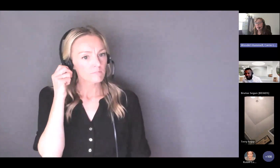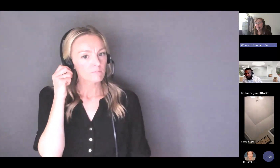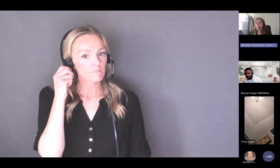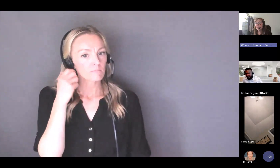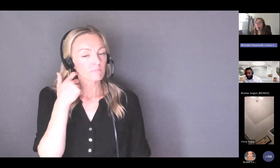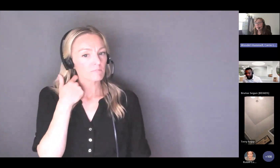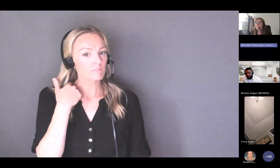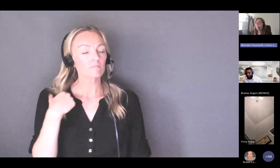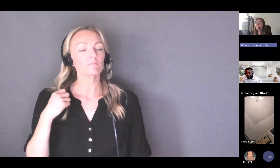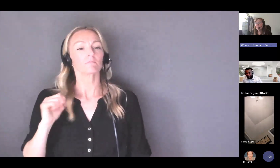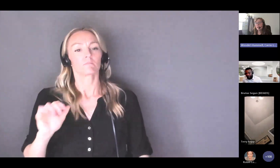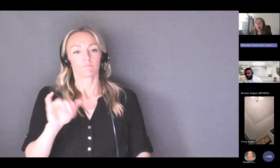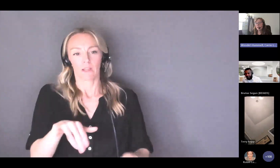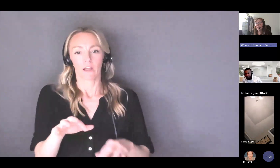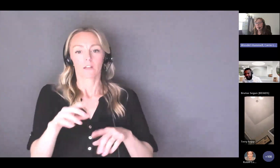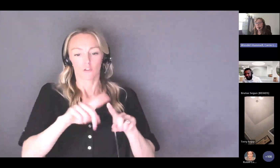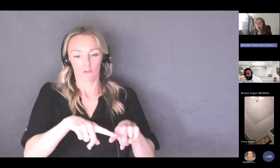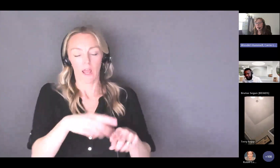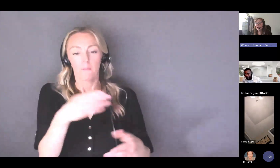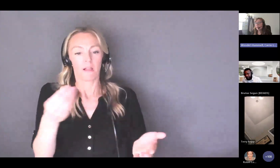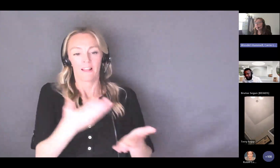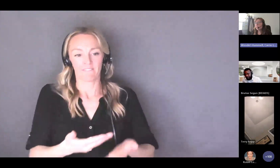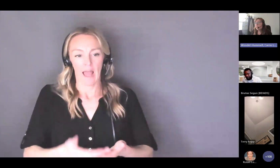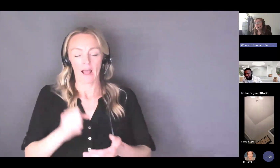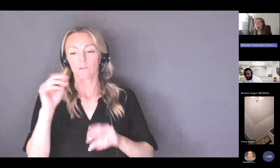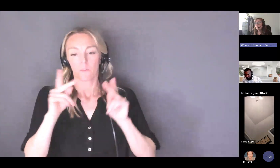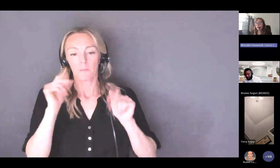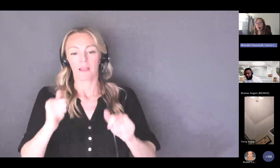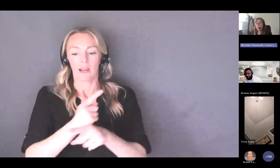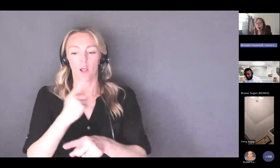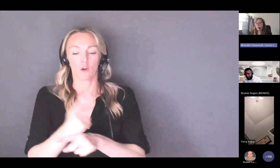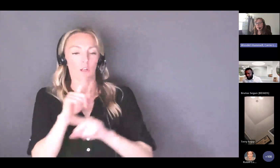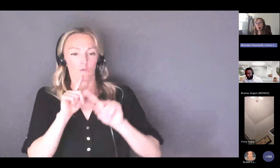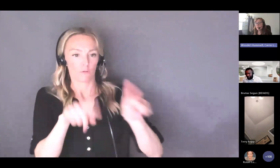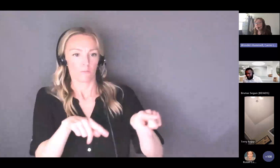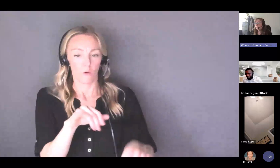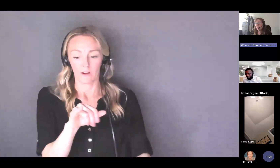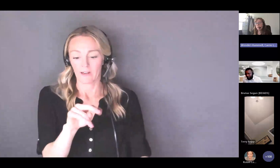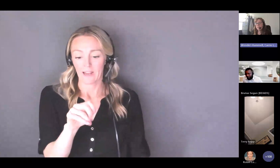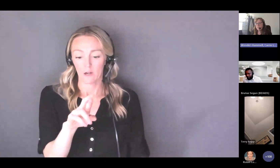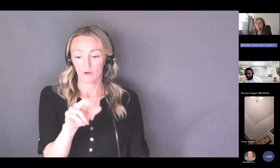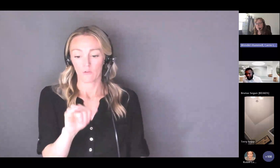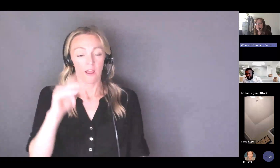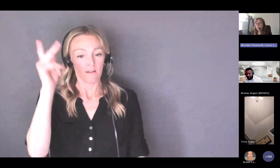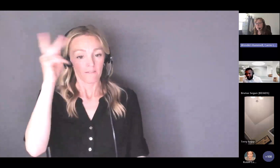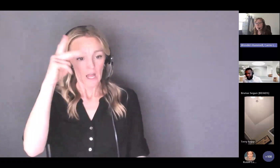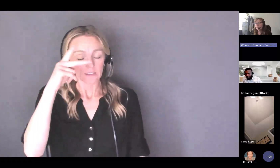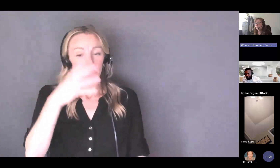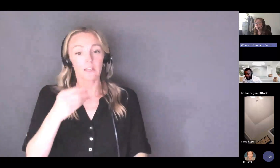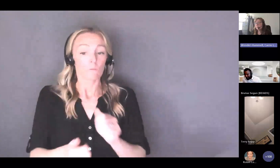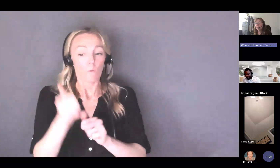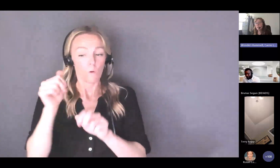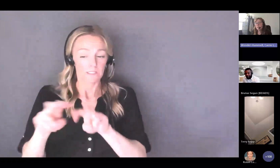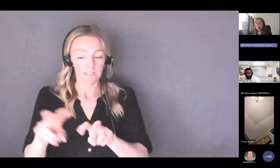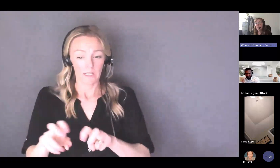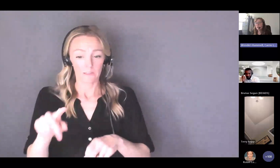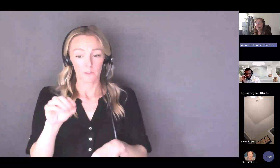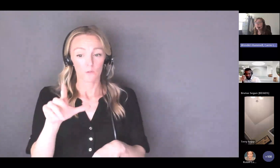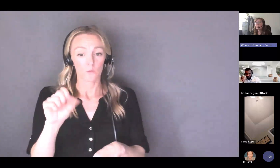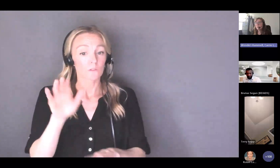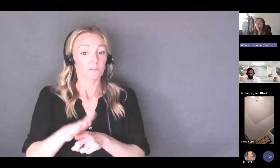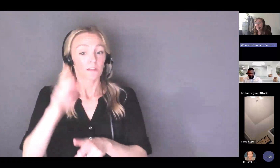reliable and valid. That's what people can accurately report on. The NRI philosophy in most assessment tools, the philosophy is